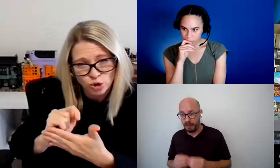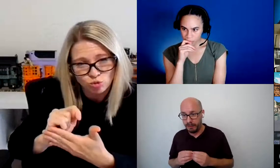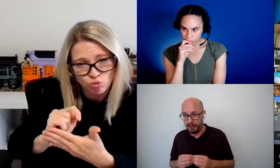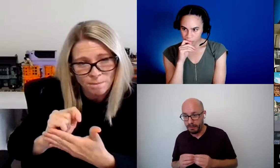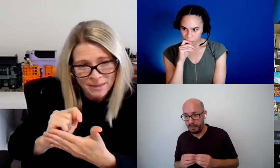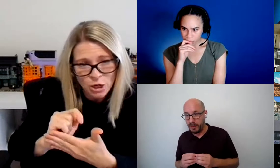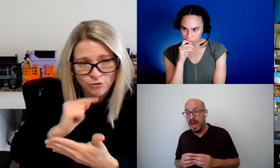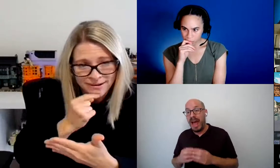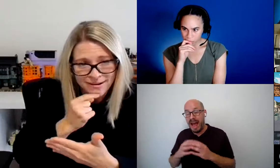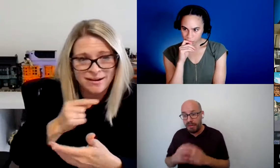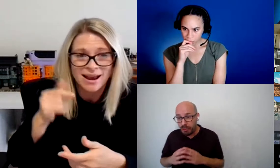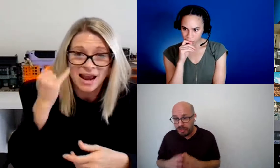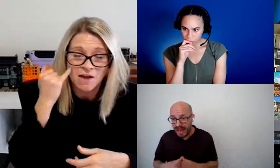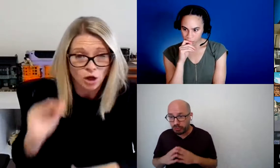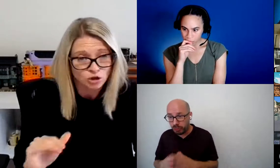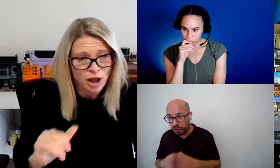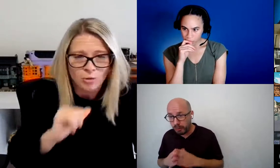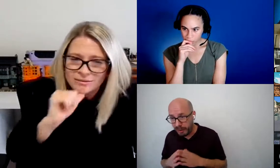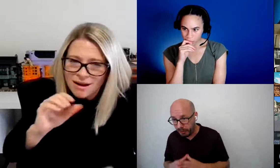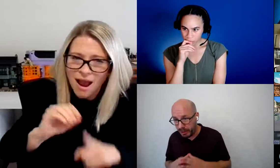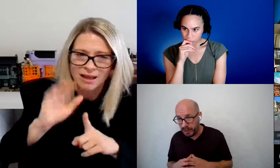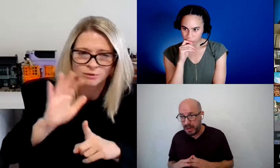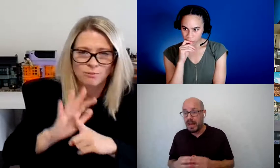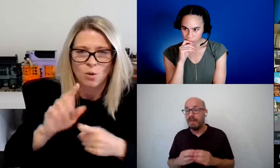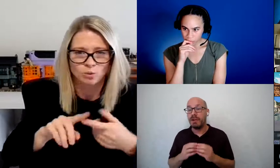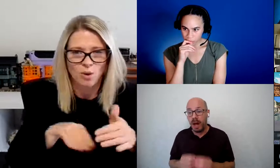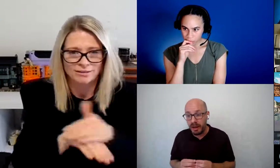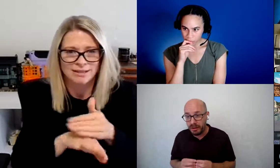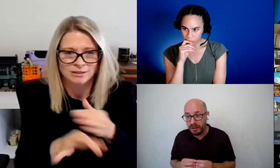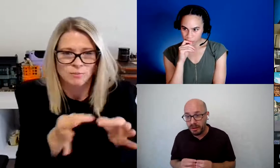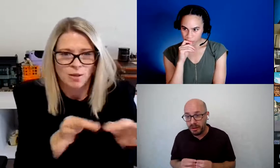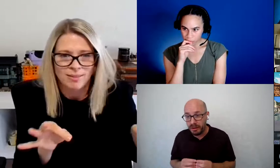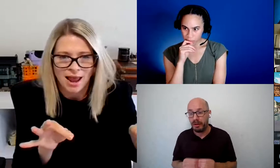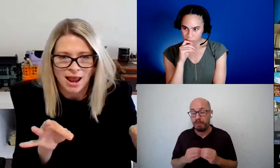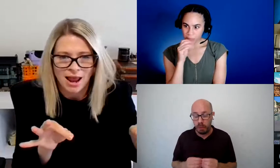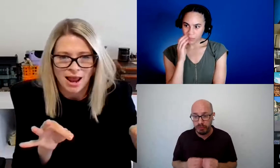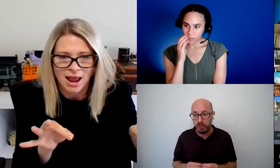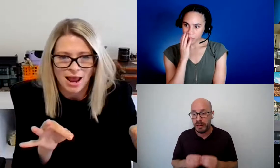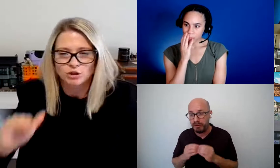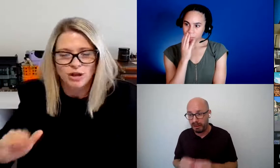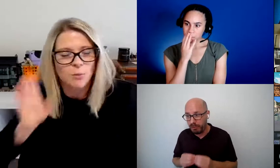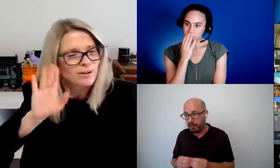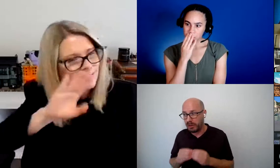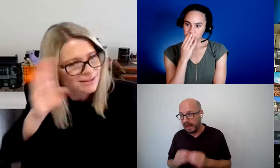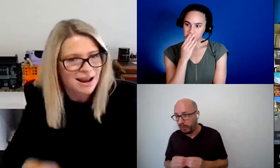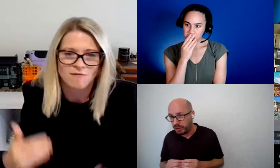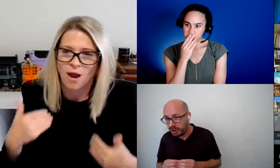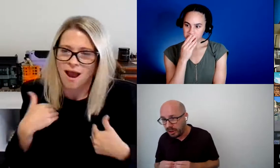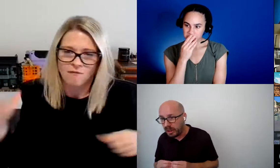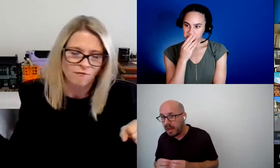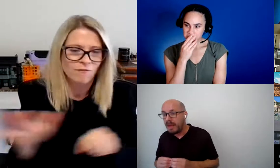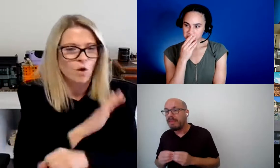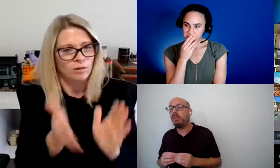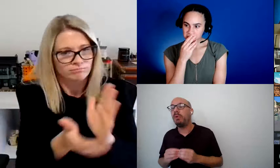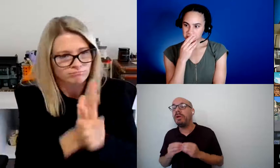development. After that crucial period, if a child has not been exposed to an accessible language, they